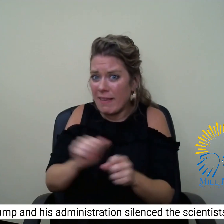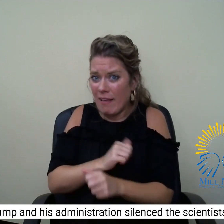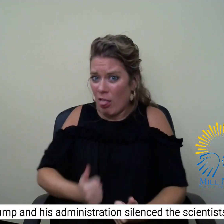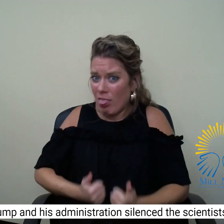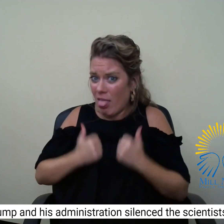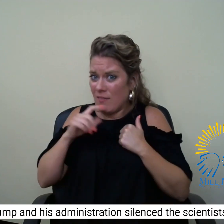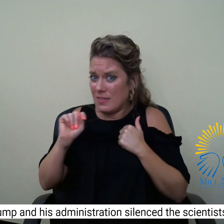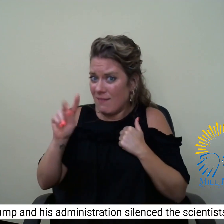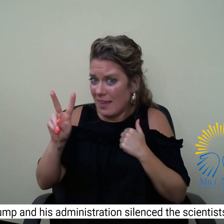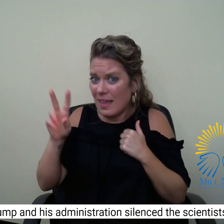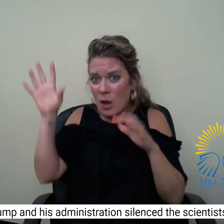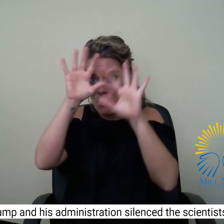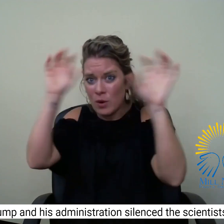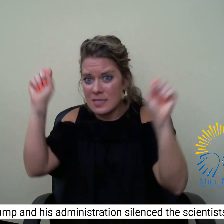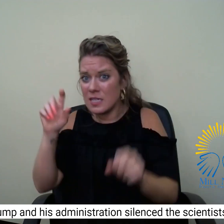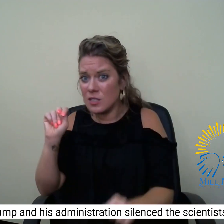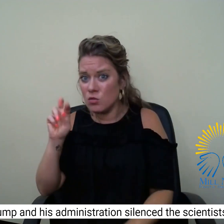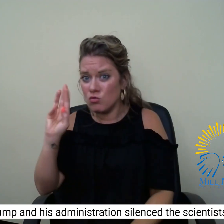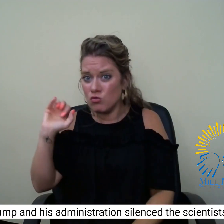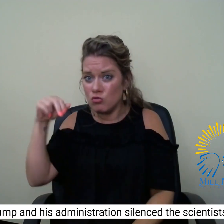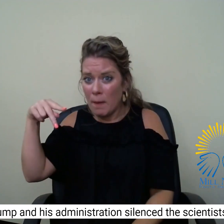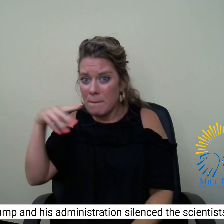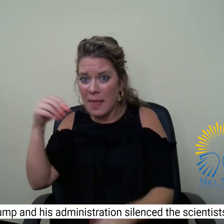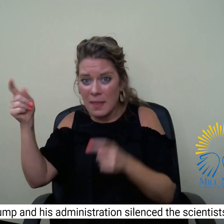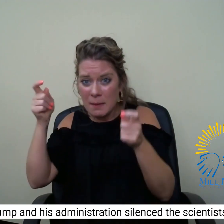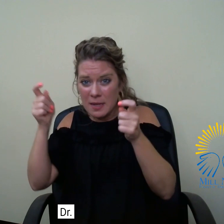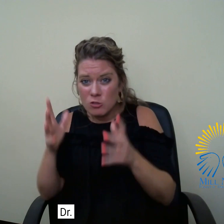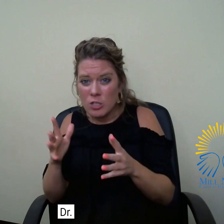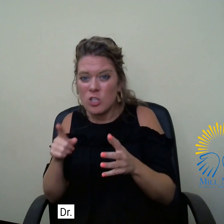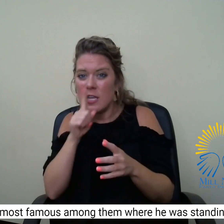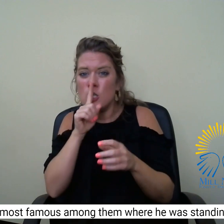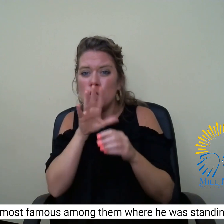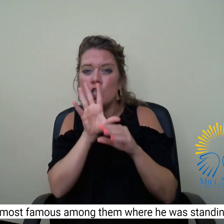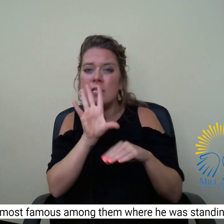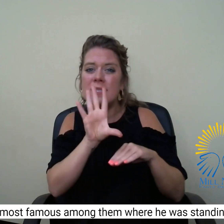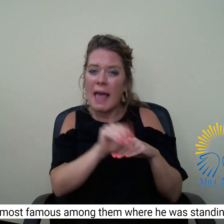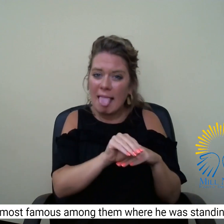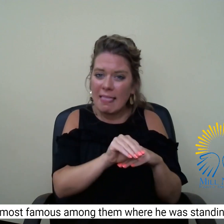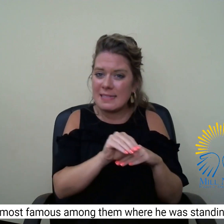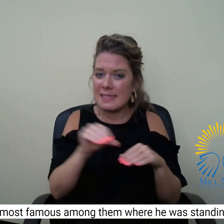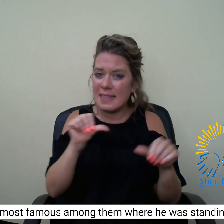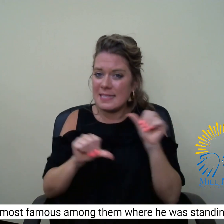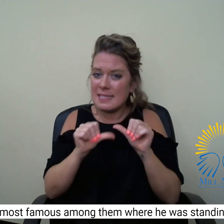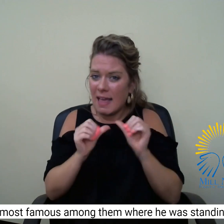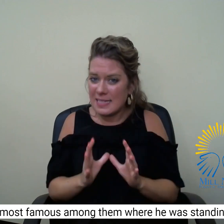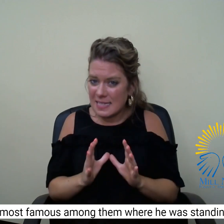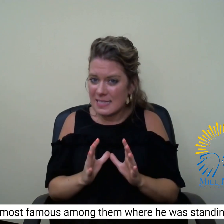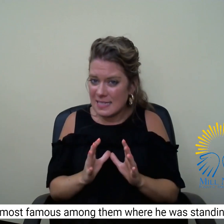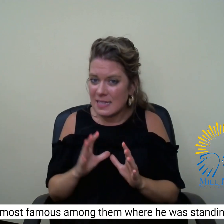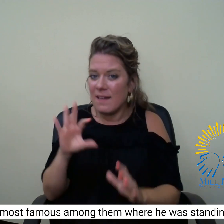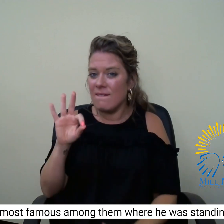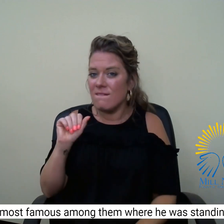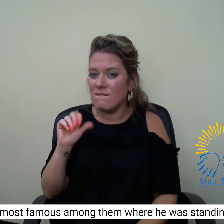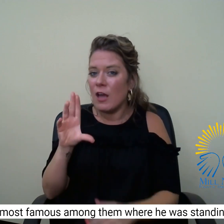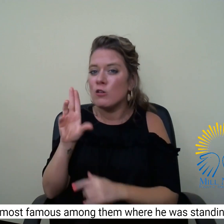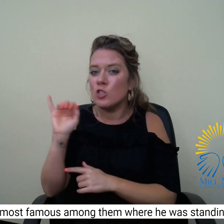his administration silenced the scientists. Dr. Fauci is probably the most famous among them, where he